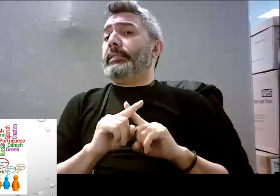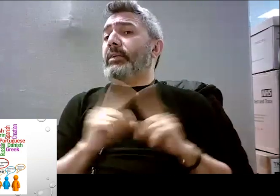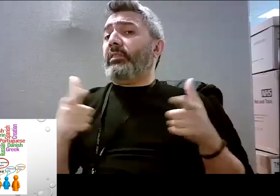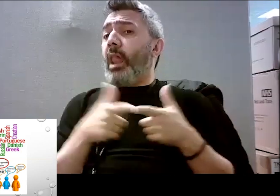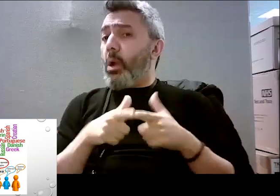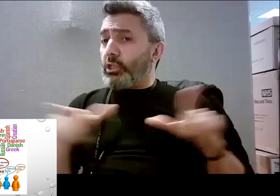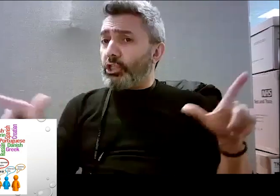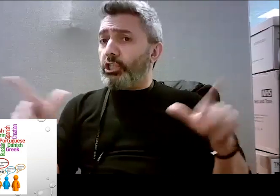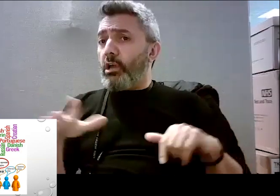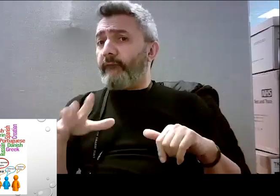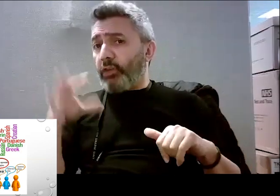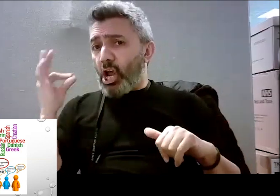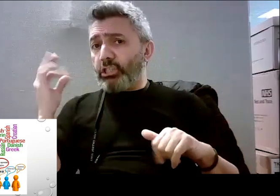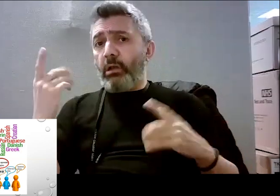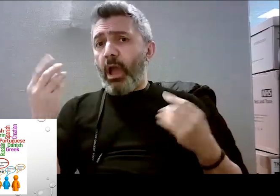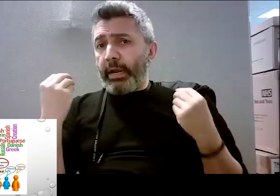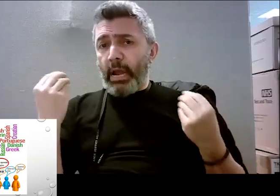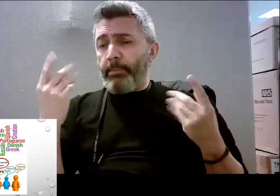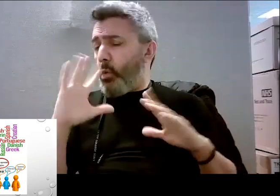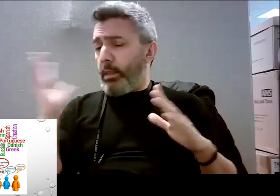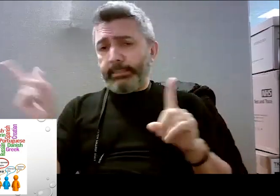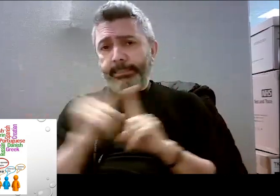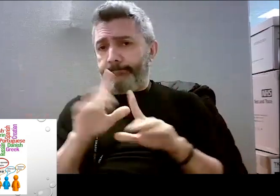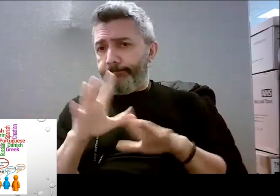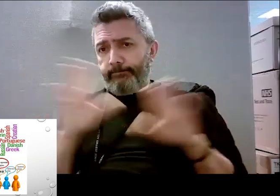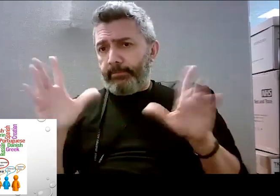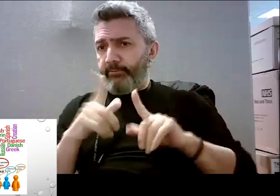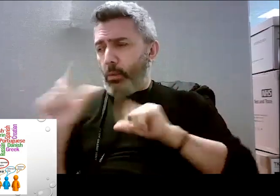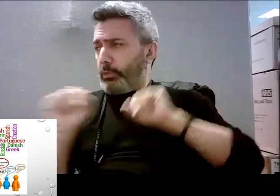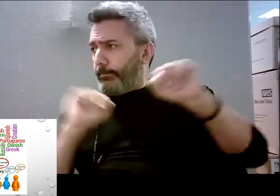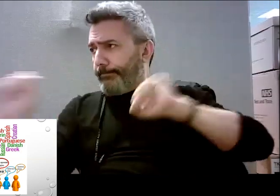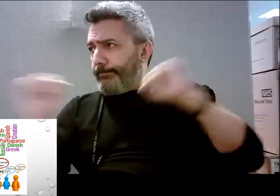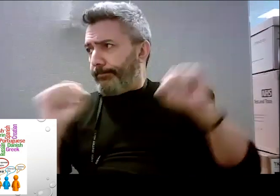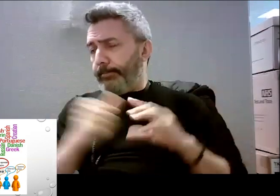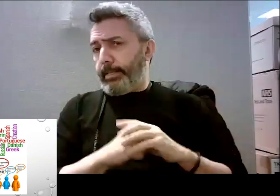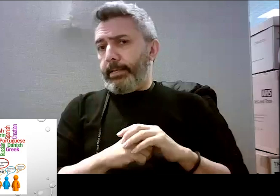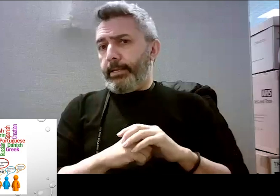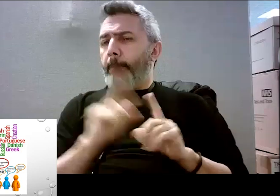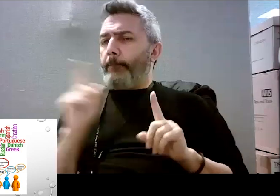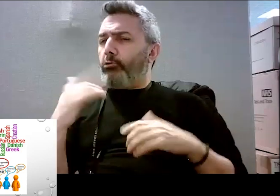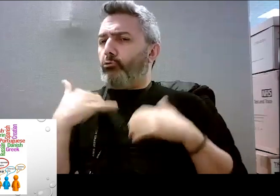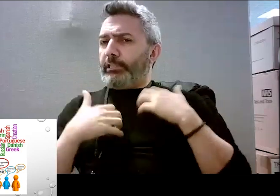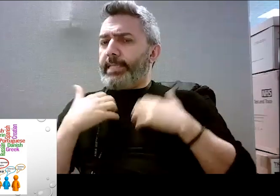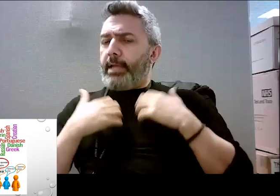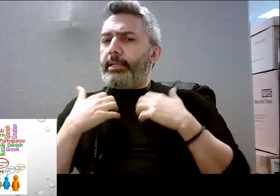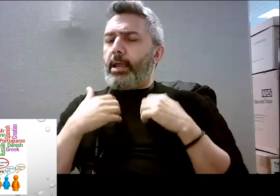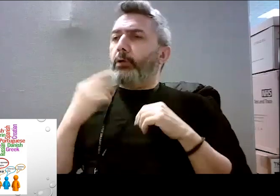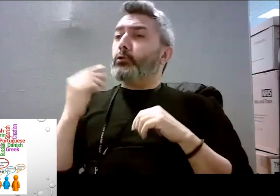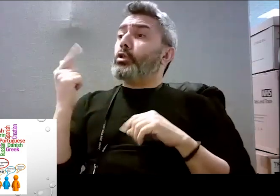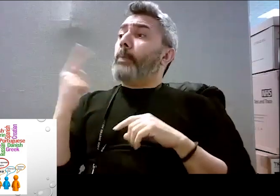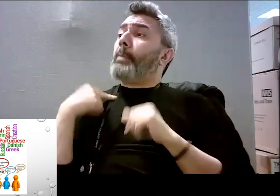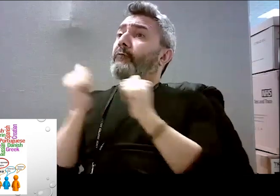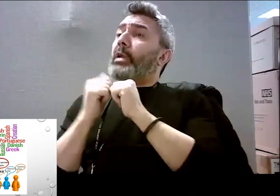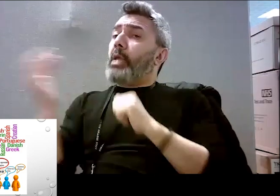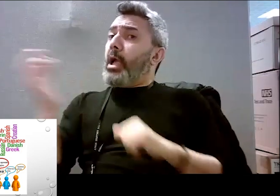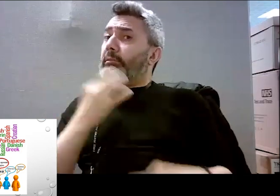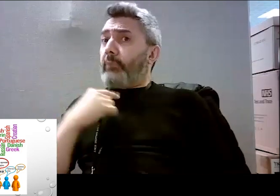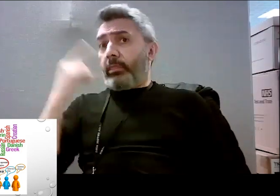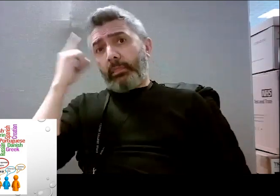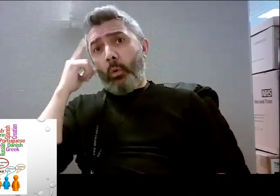of written language. So sign language is the same. It's a different language, the same as you've got French and